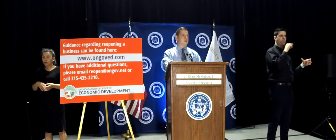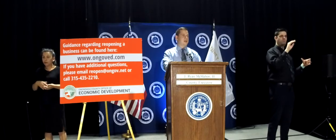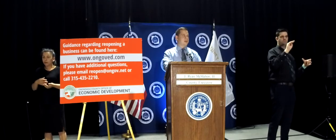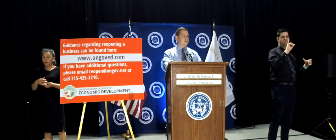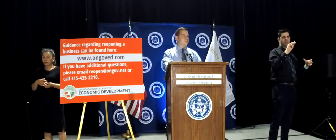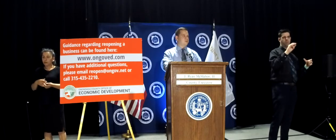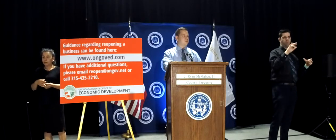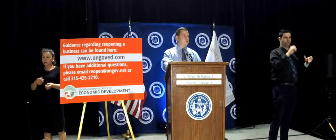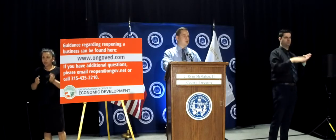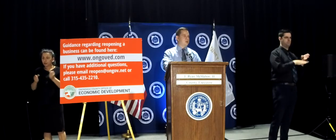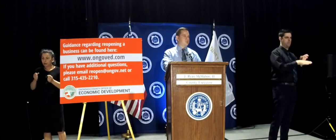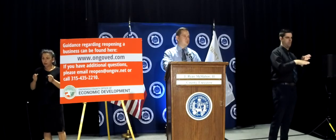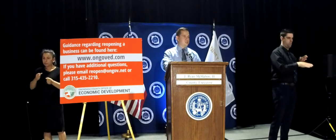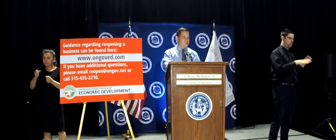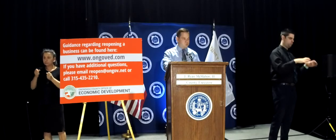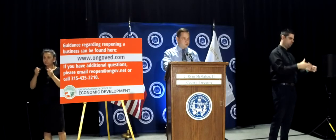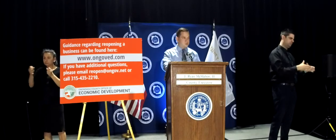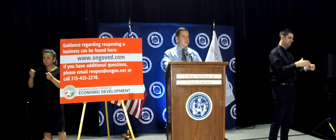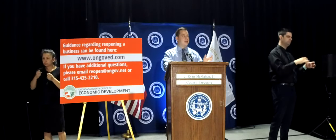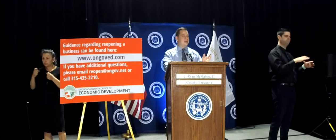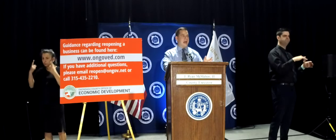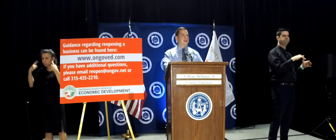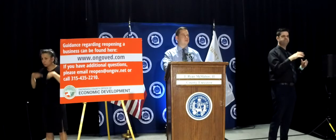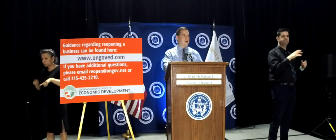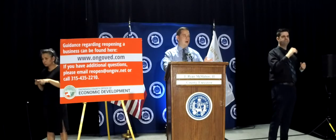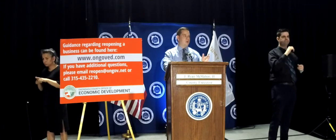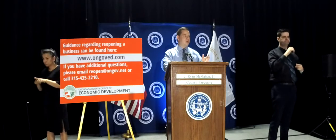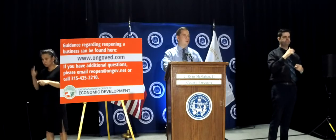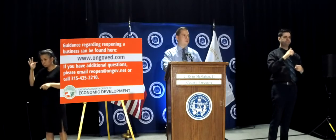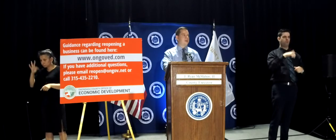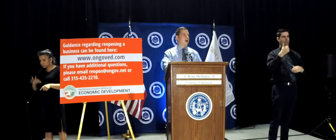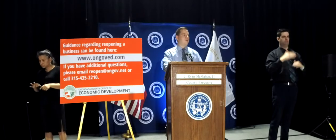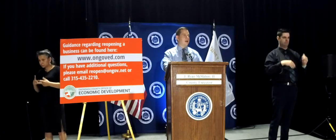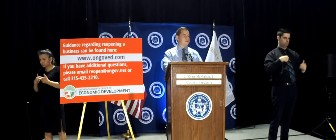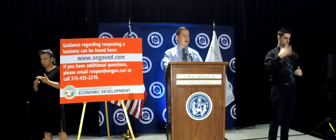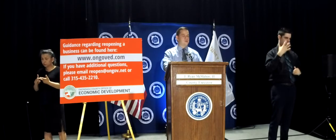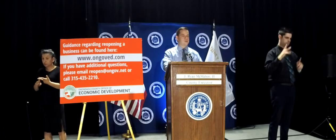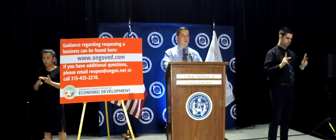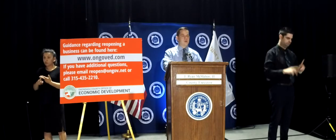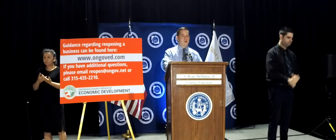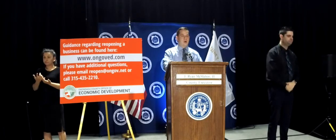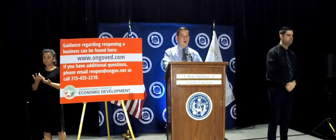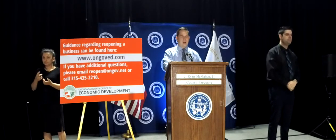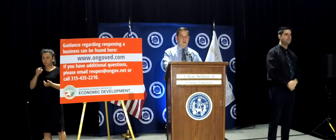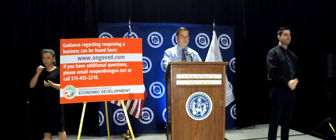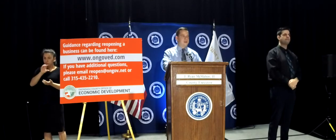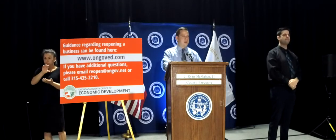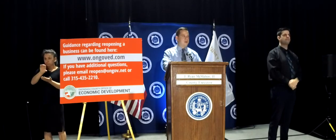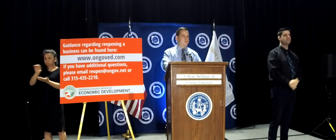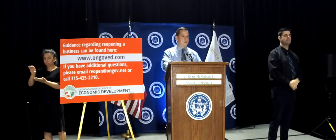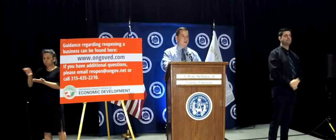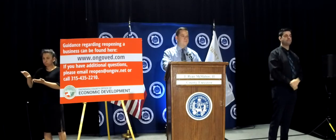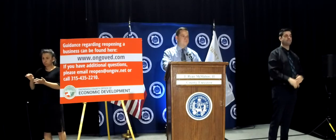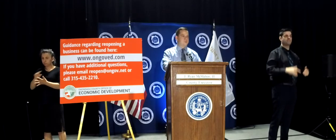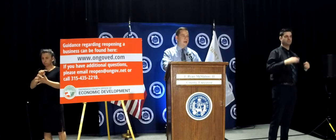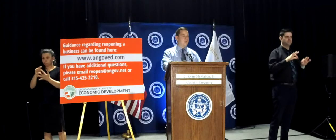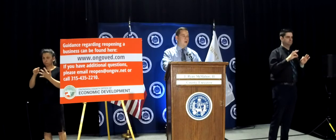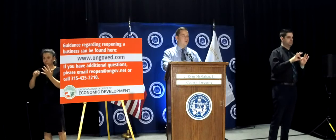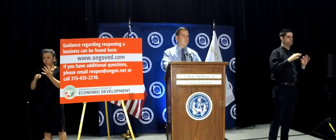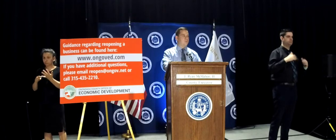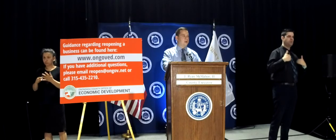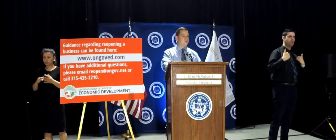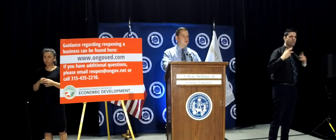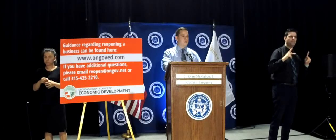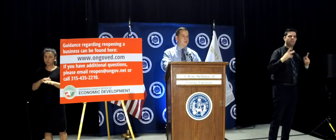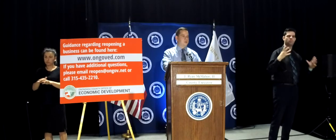to communicate that, especially with a generation that's just getting active now, being galvanized now. So I'd like to have